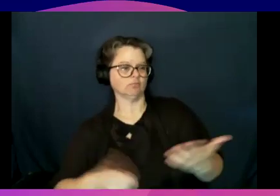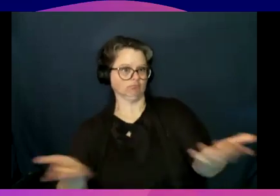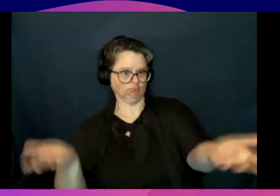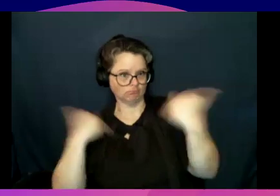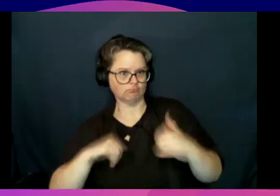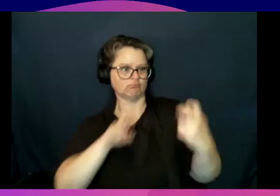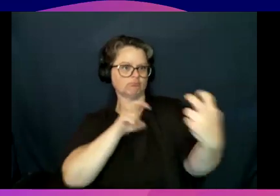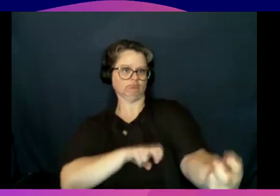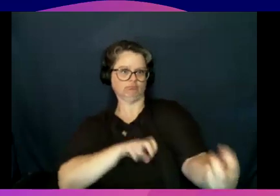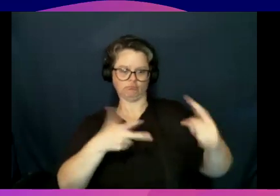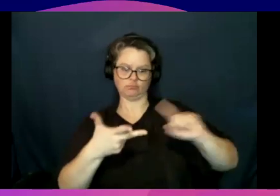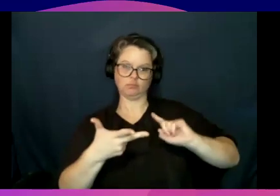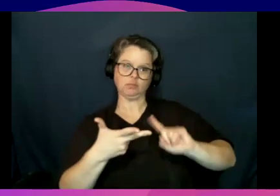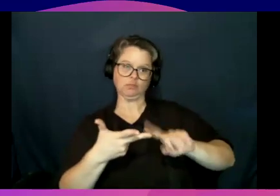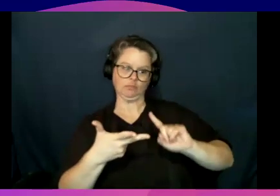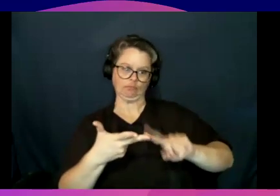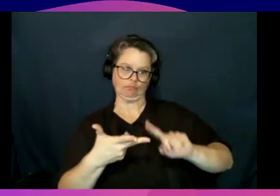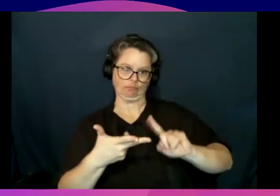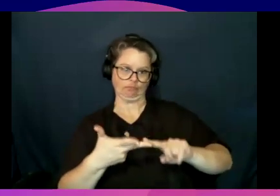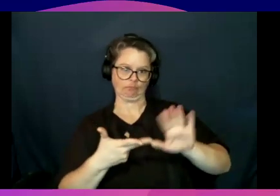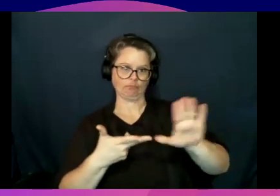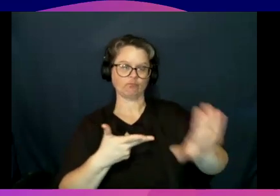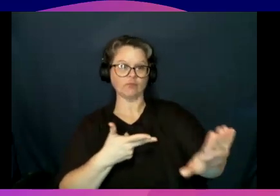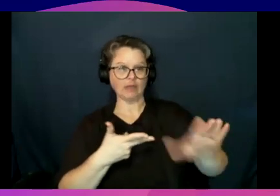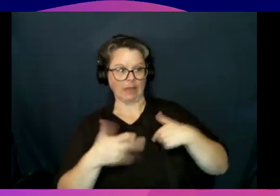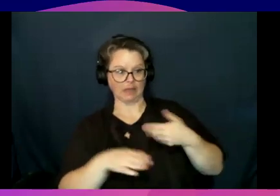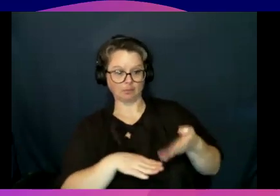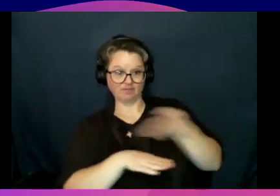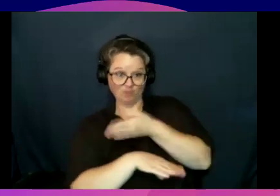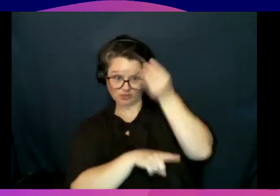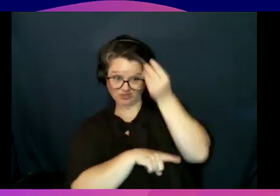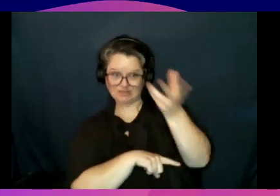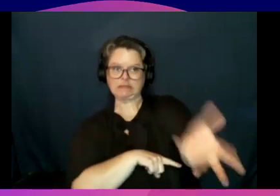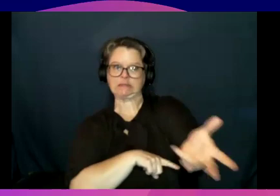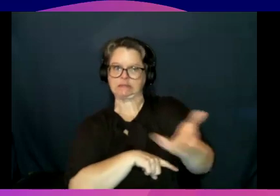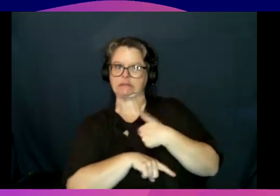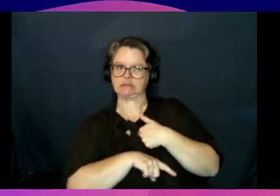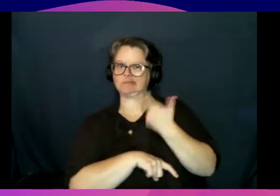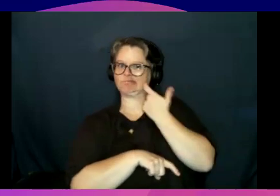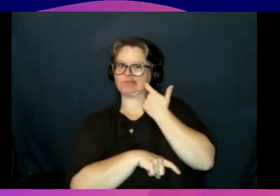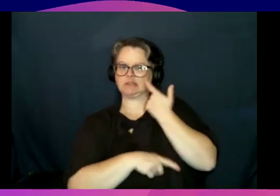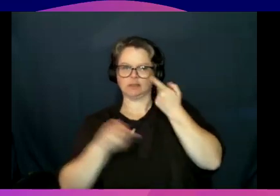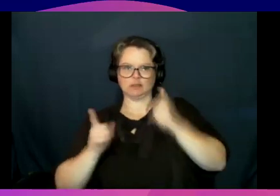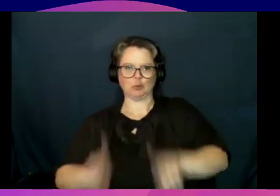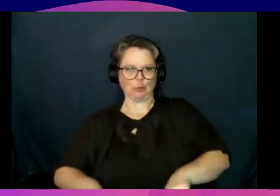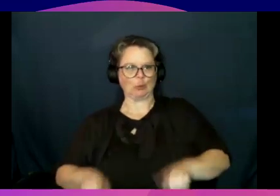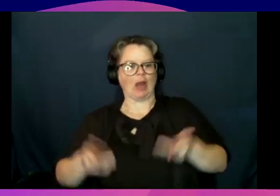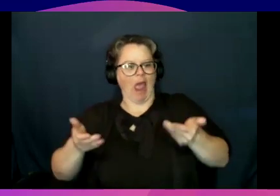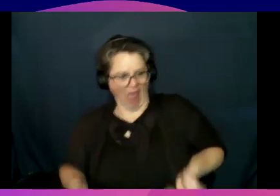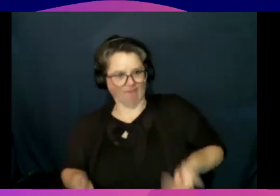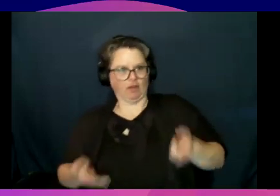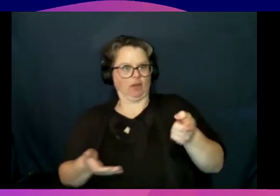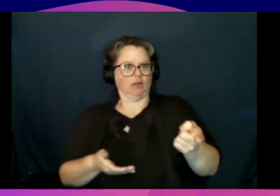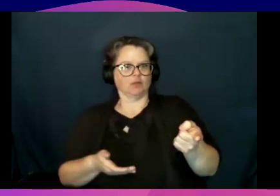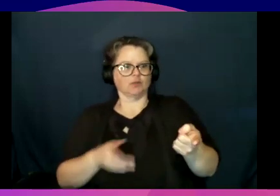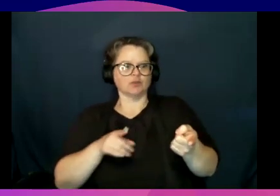intense story or disclosure. And then you start on the outside edges. A lot of times when we engage with debriefing, we